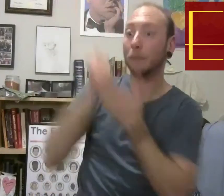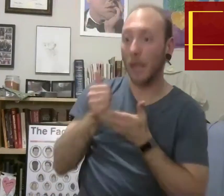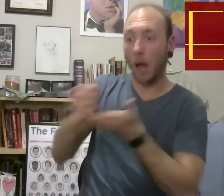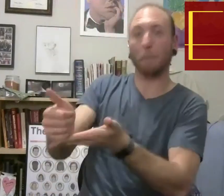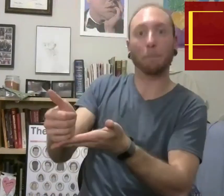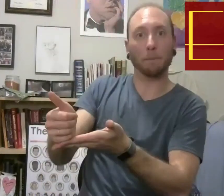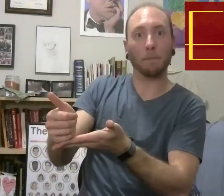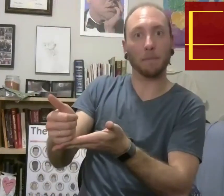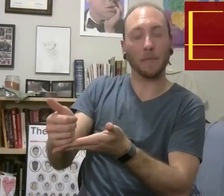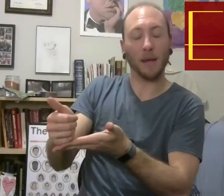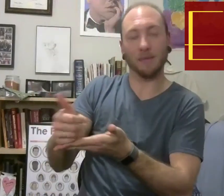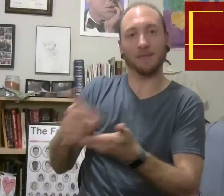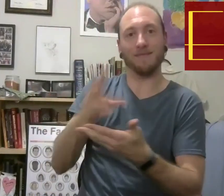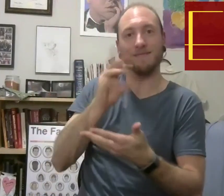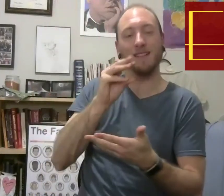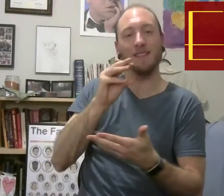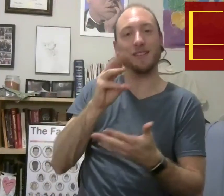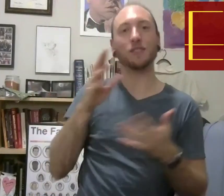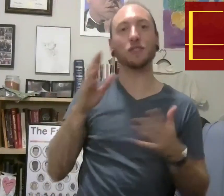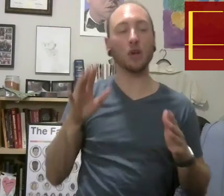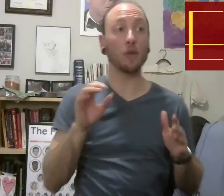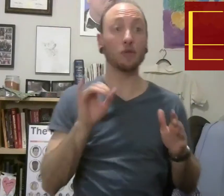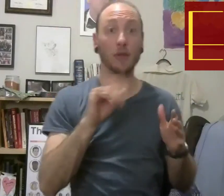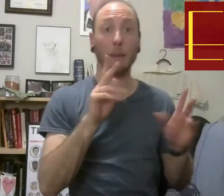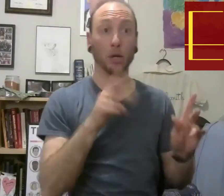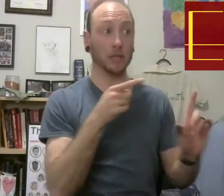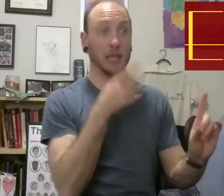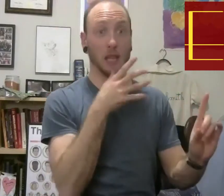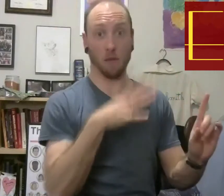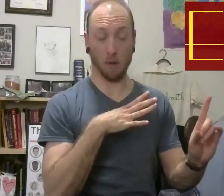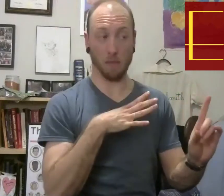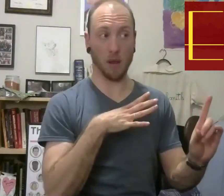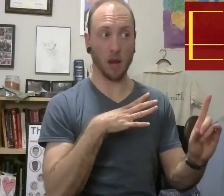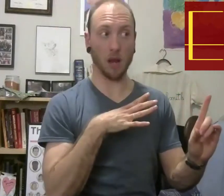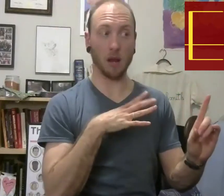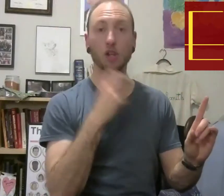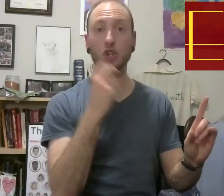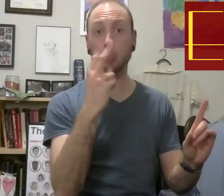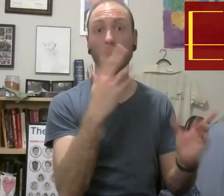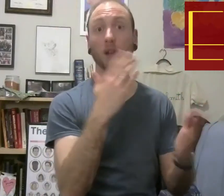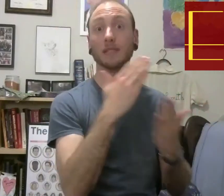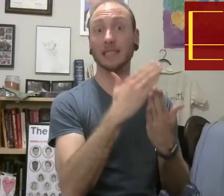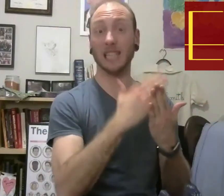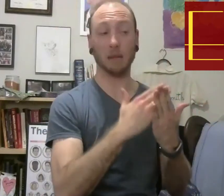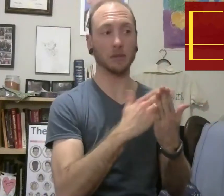So yeah, I worked the steps with that sponsor. Like I said, I started sponsoring other women, and